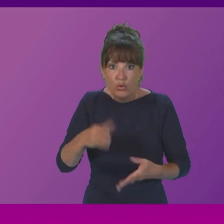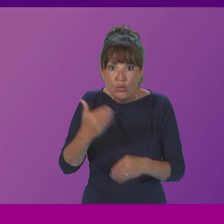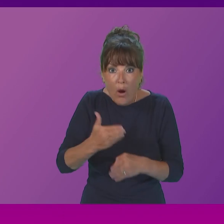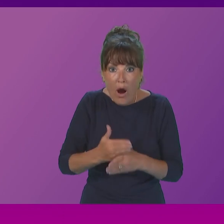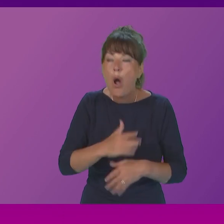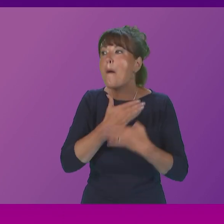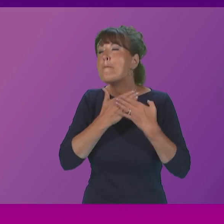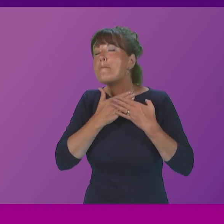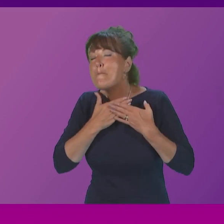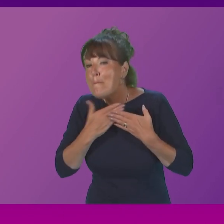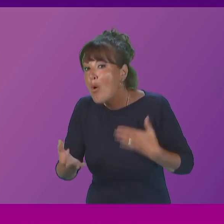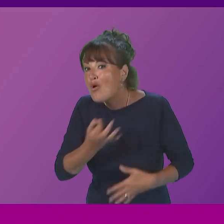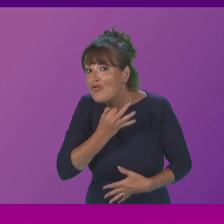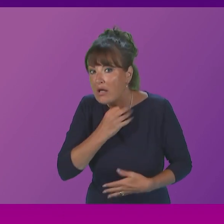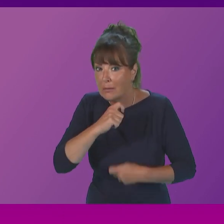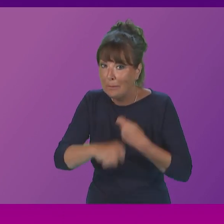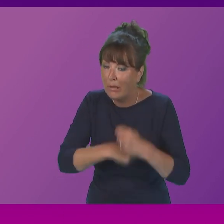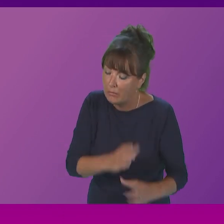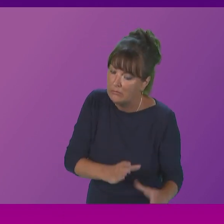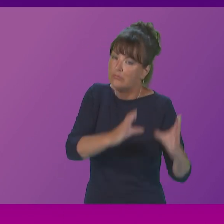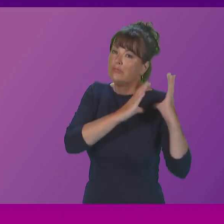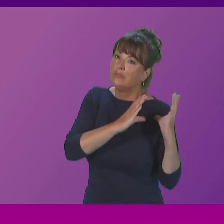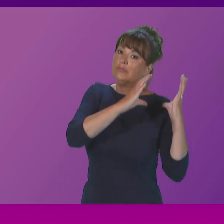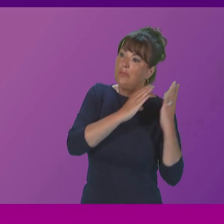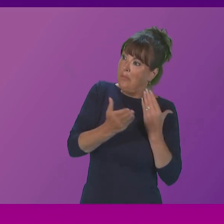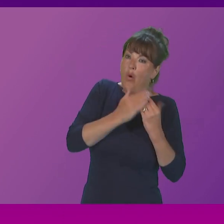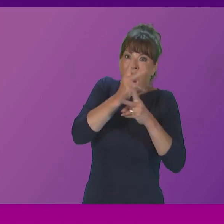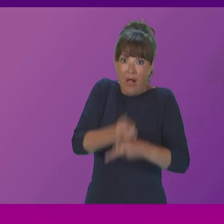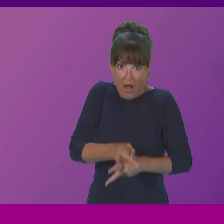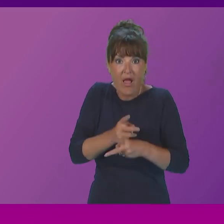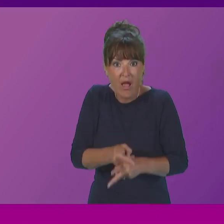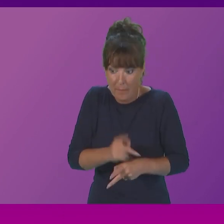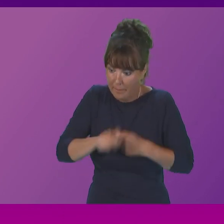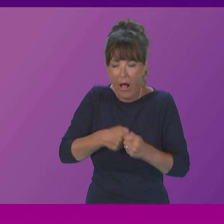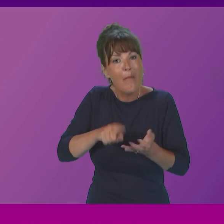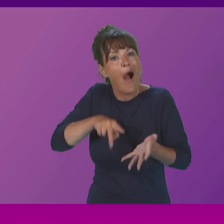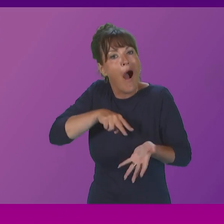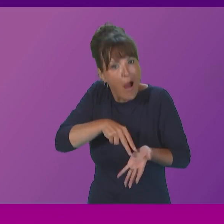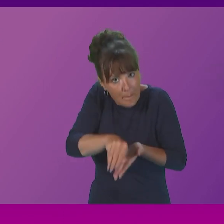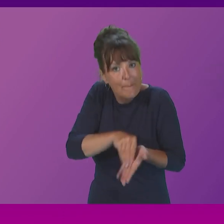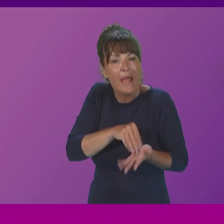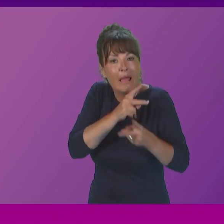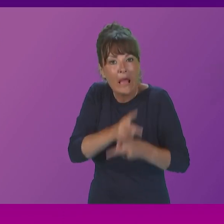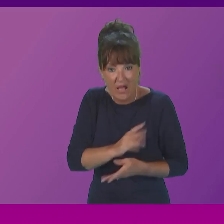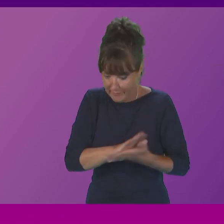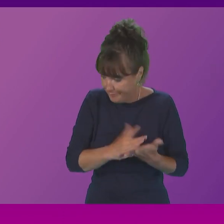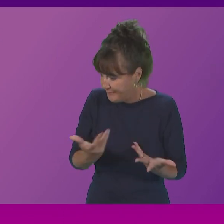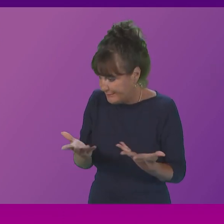to take on disproportionate levels of unpaid care and become unpaid carer and lose access to